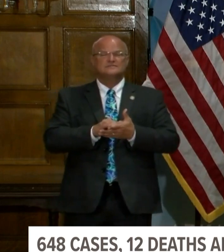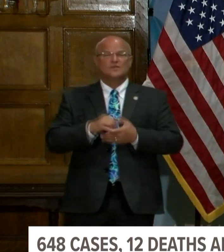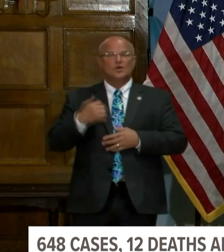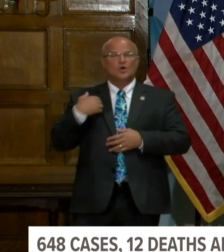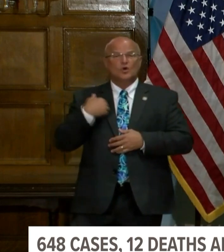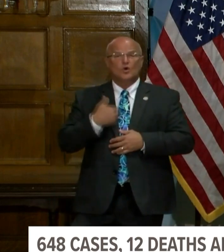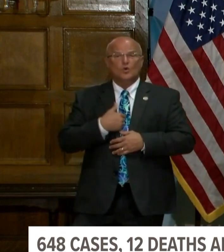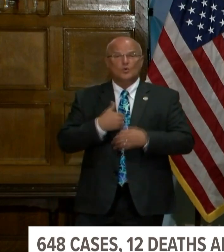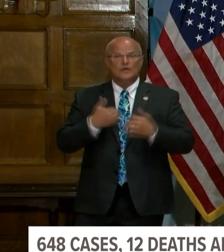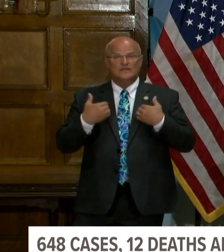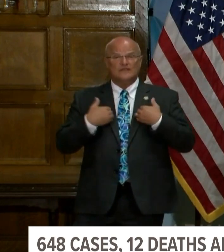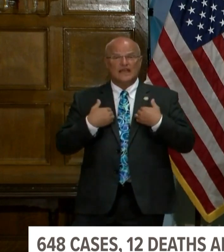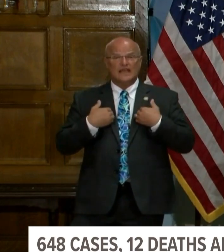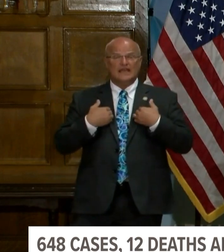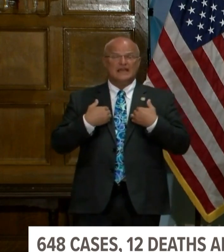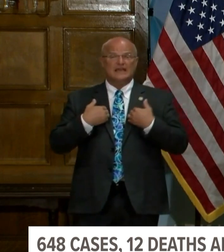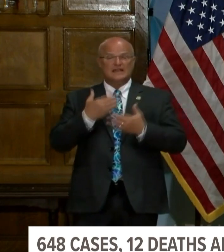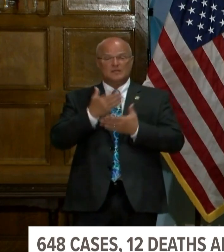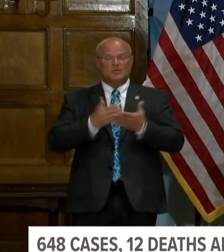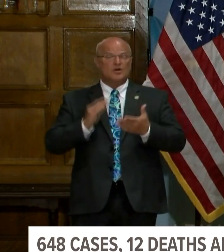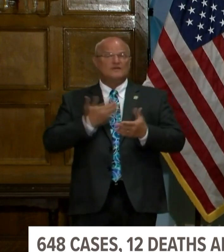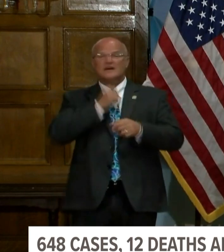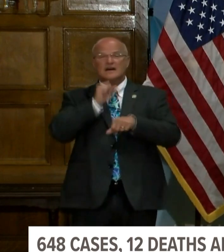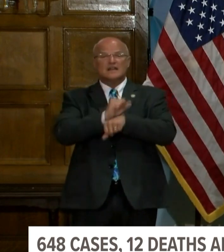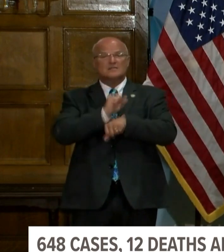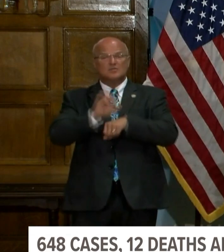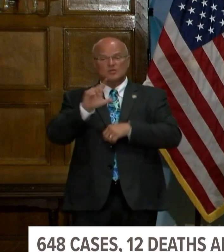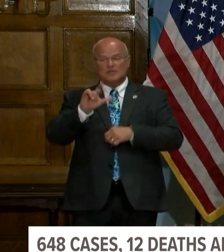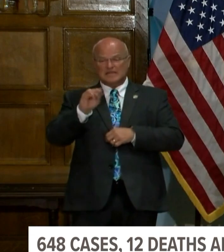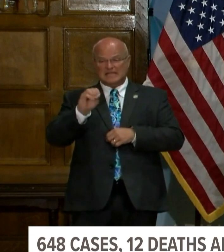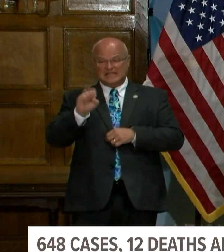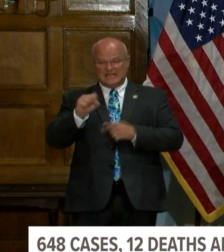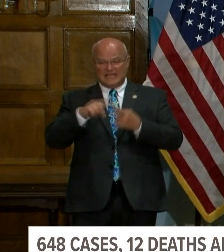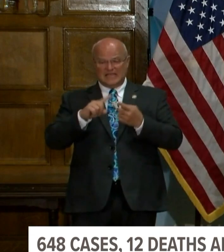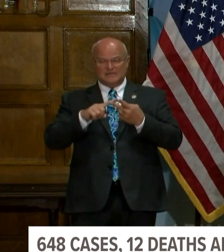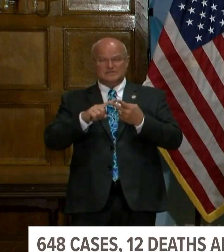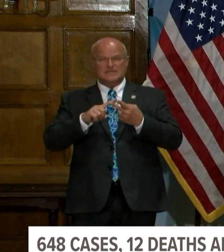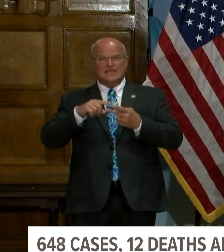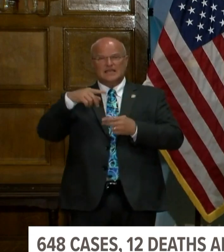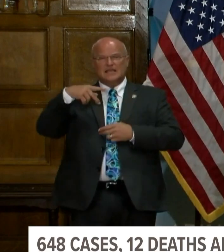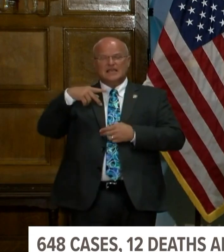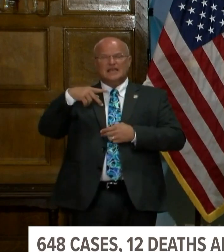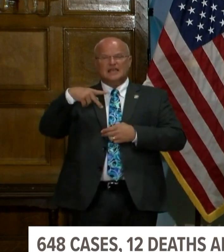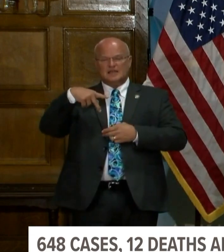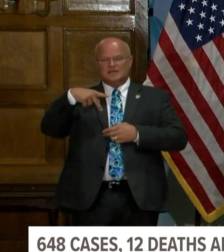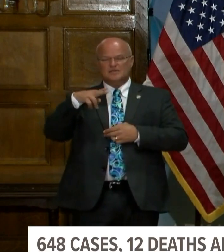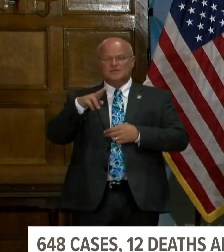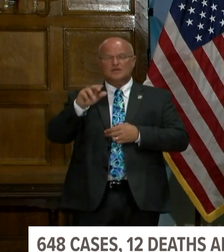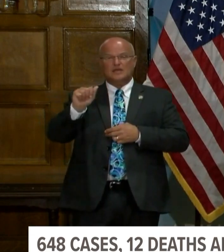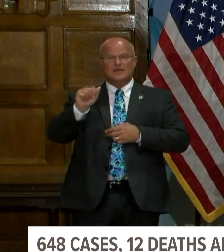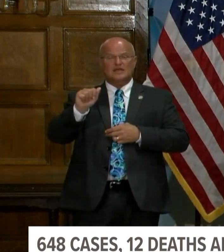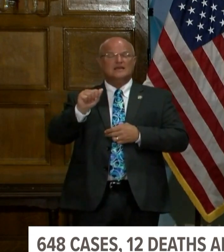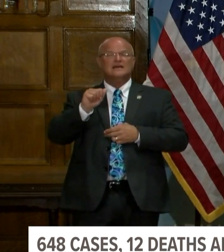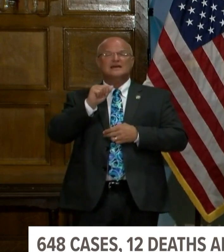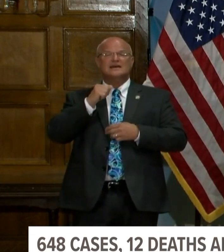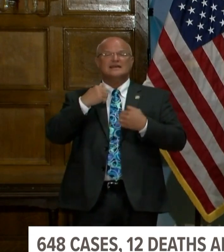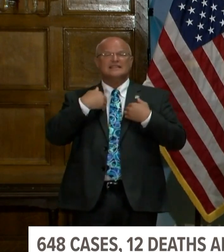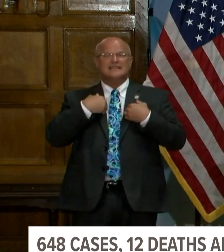we've had a segment of our unemployment claims and our pandemic unemployment claims that have